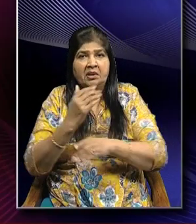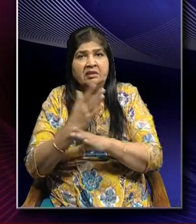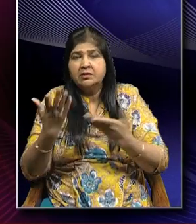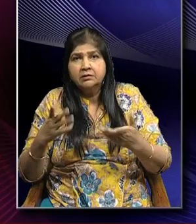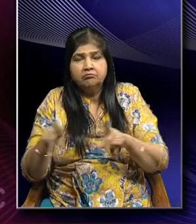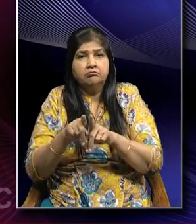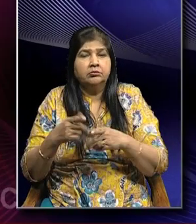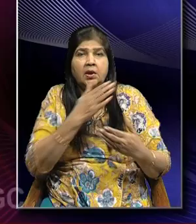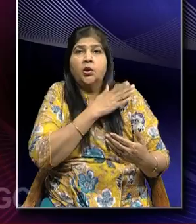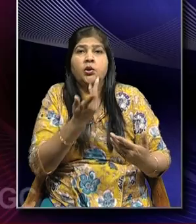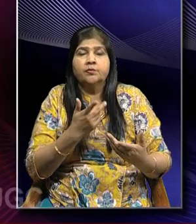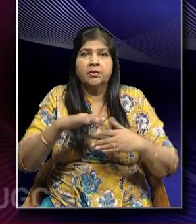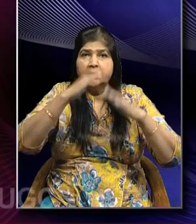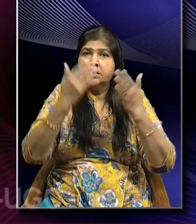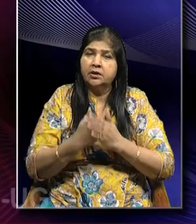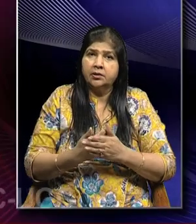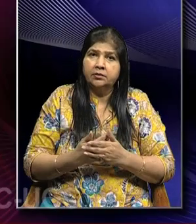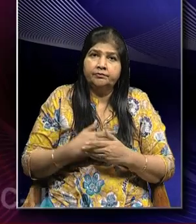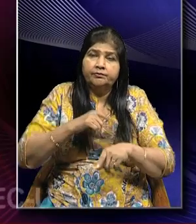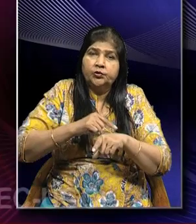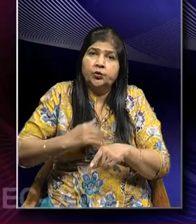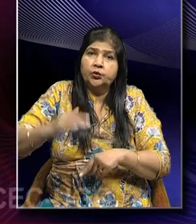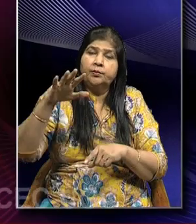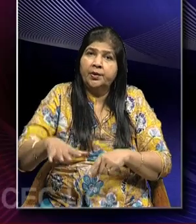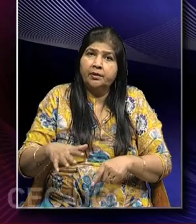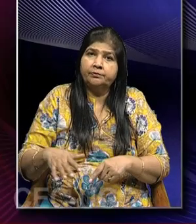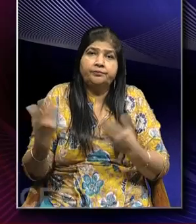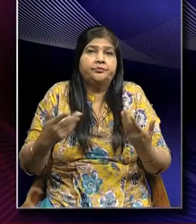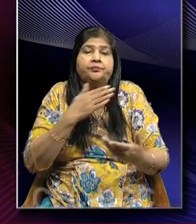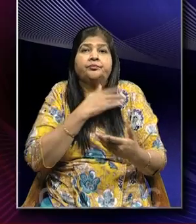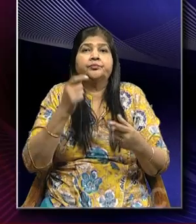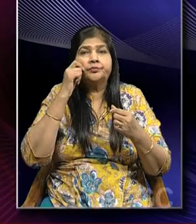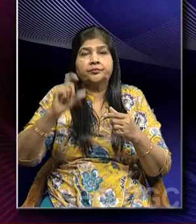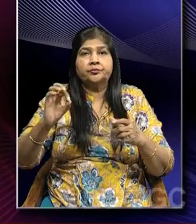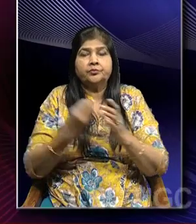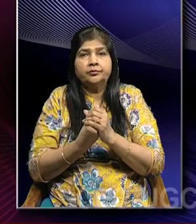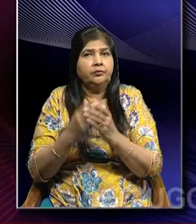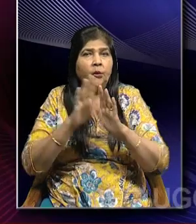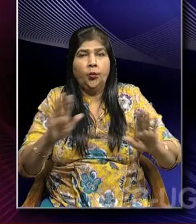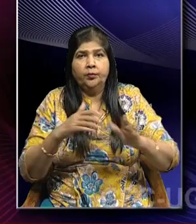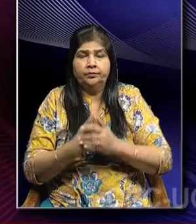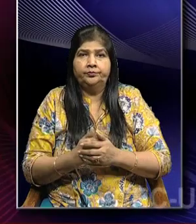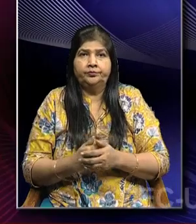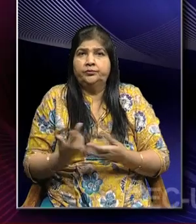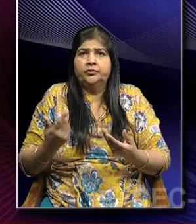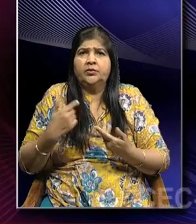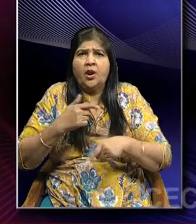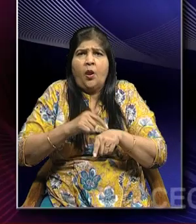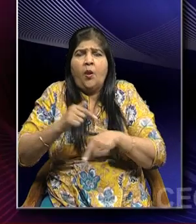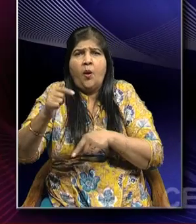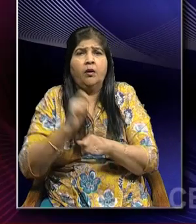not responsible in nature, you are not behaving like a responsible corporate citizen, you can't survive for